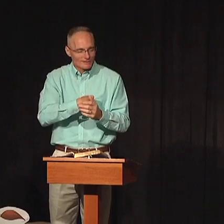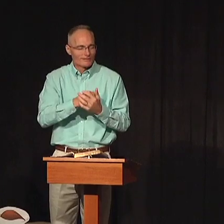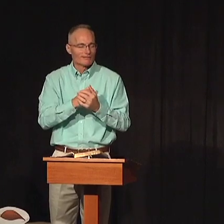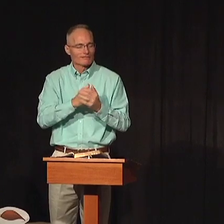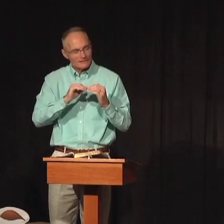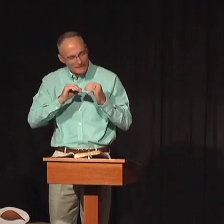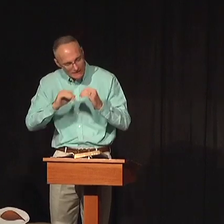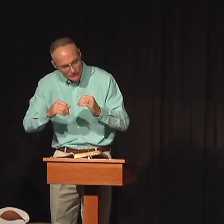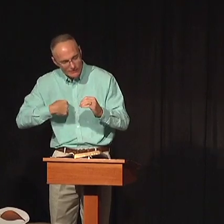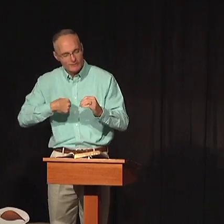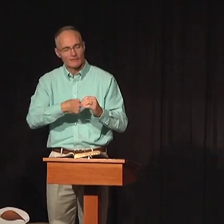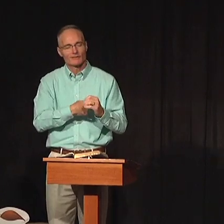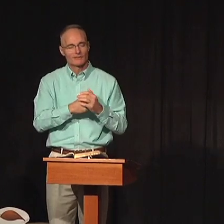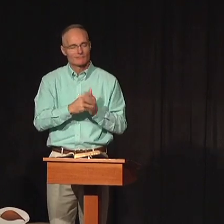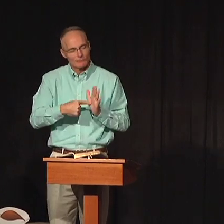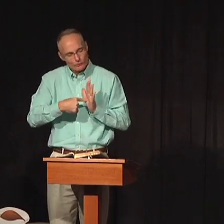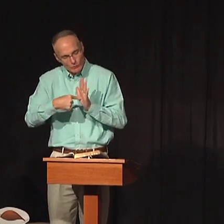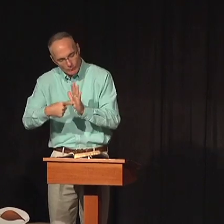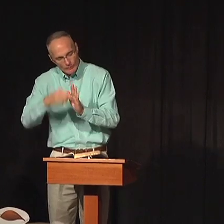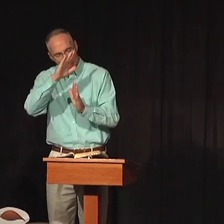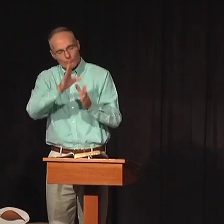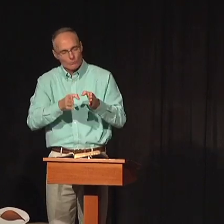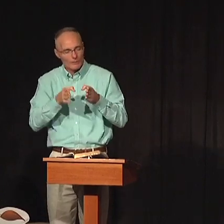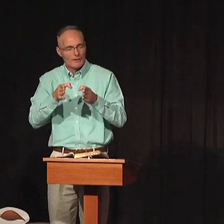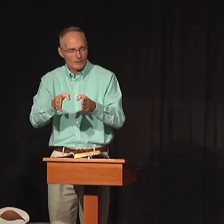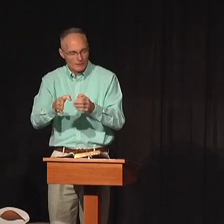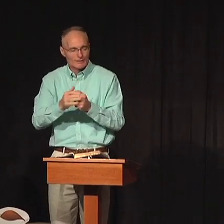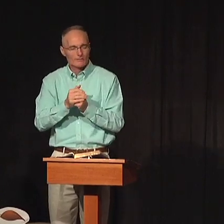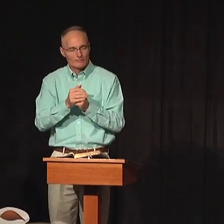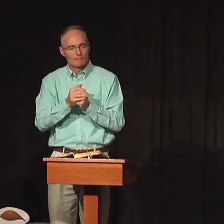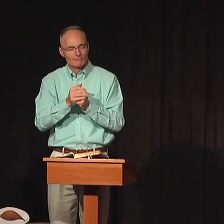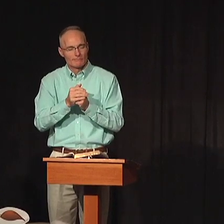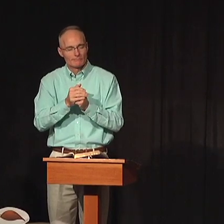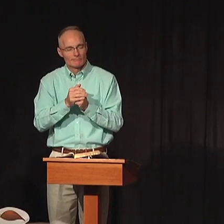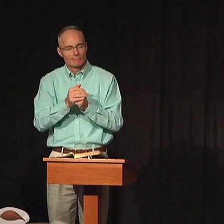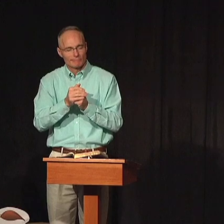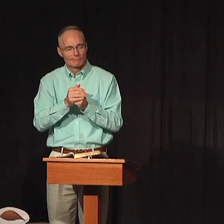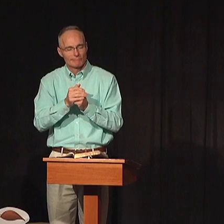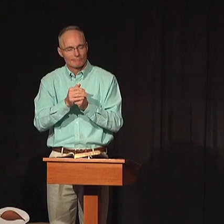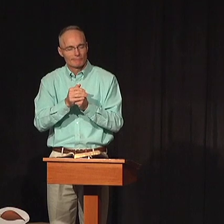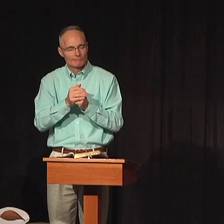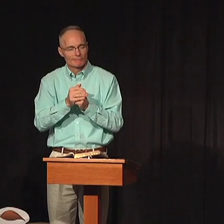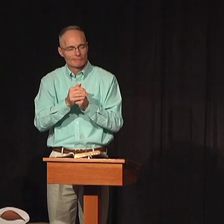For growing us, teaching us, showing us your way.